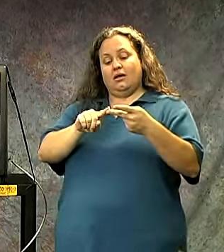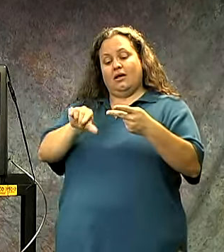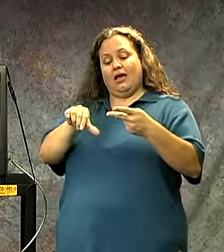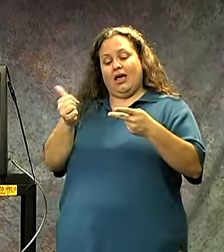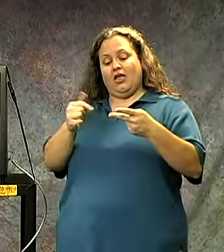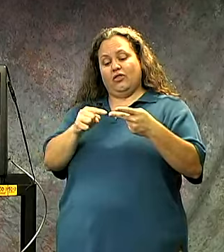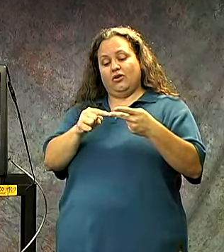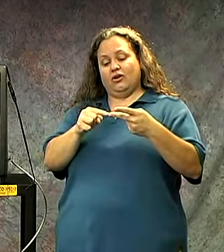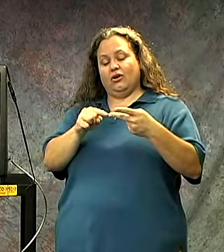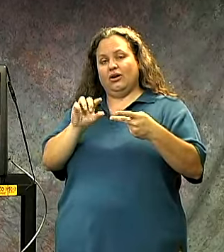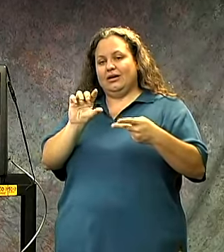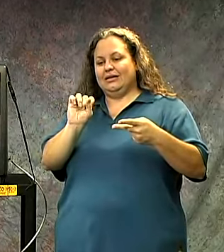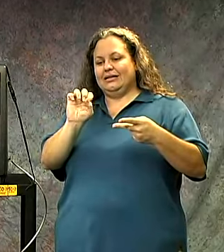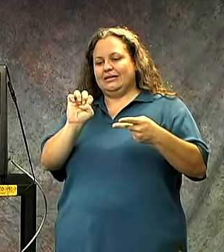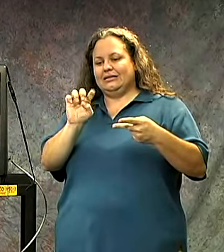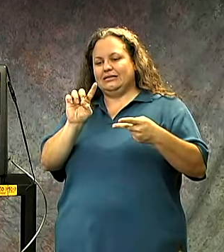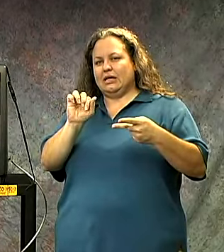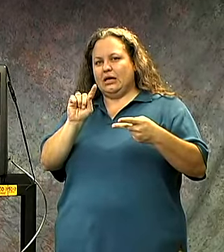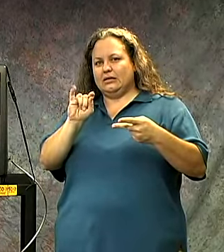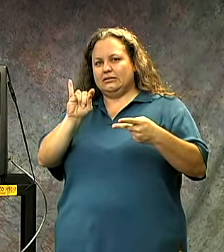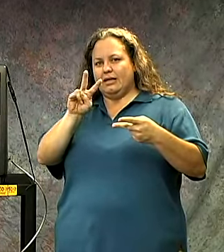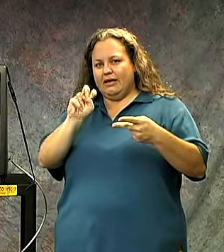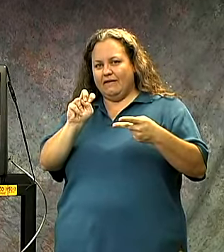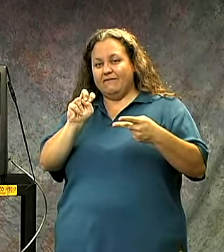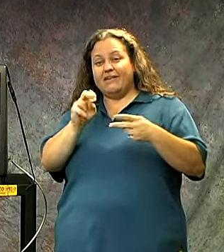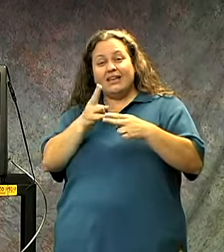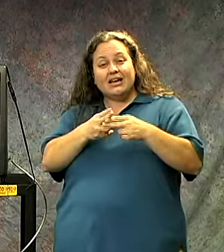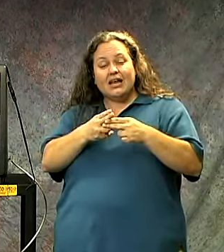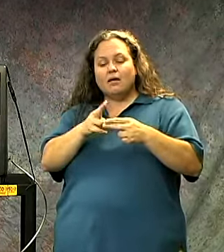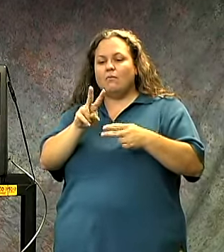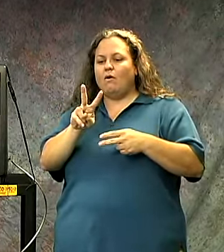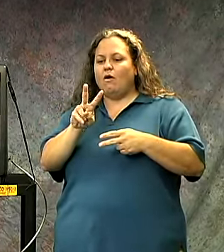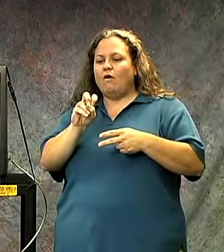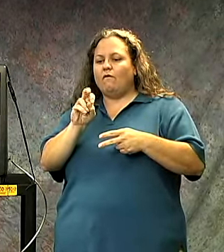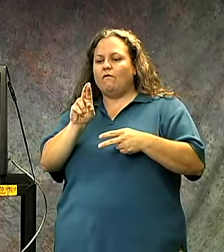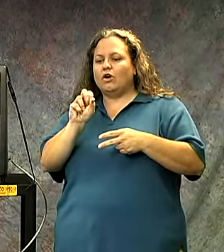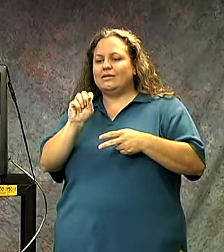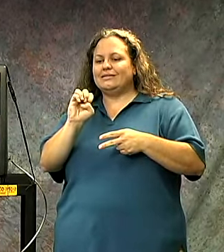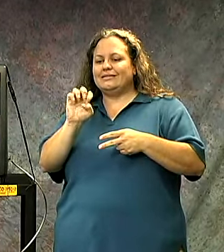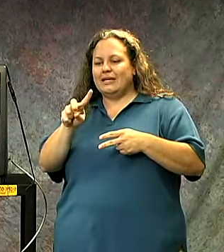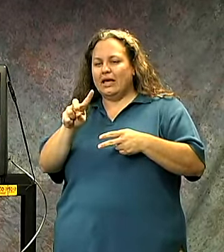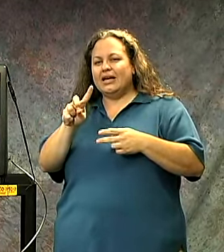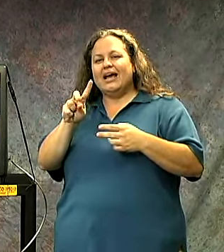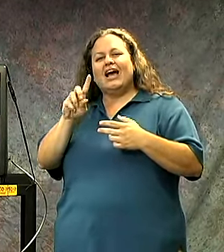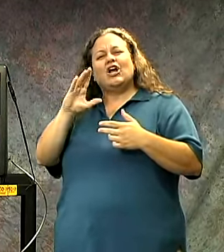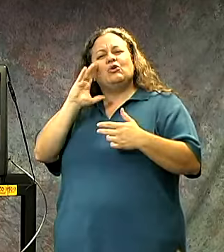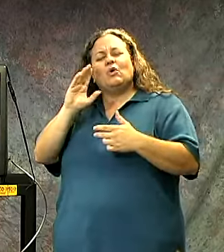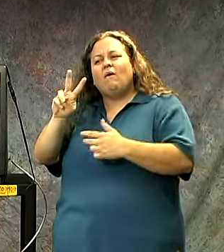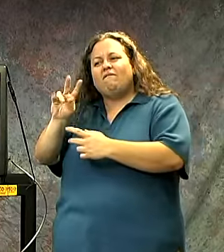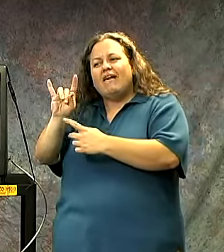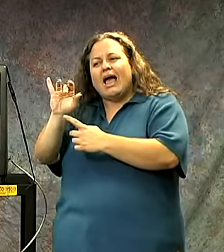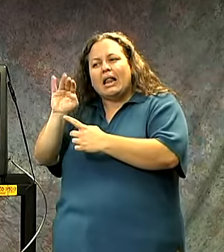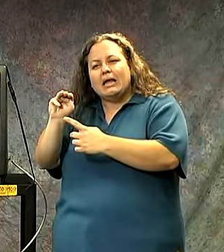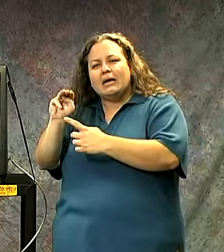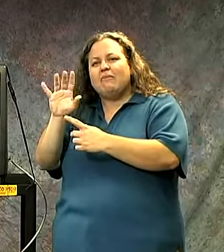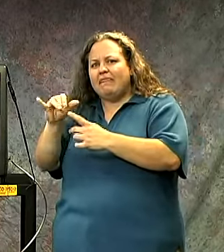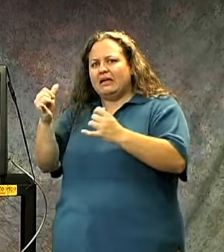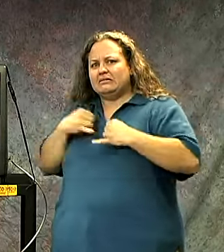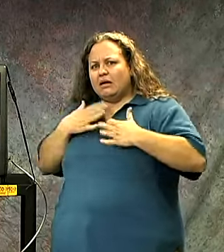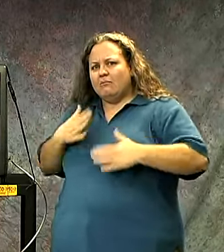a sedative called Versed. Versed is similar to Valium, but there again it's much shorter